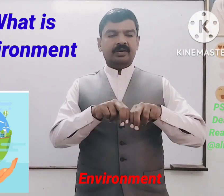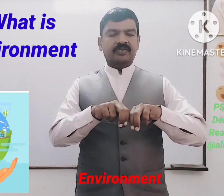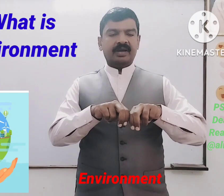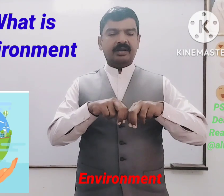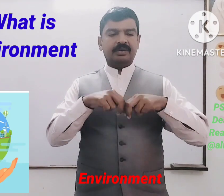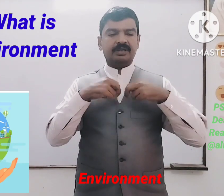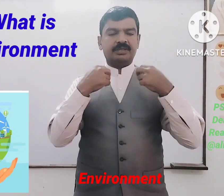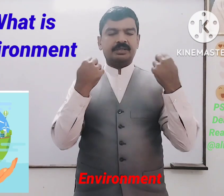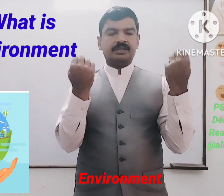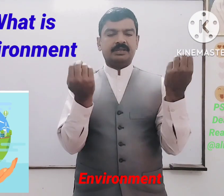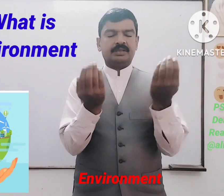Environment.